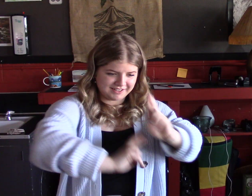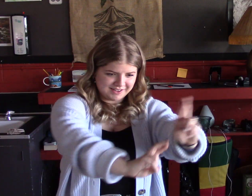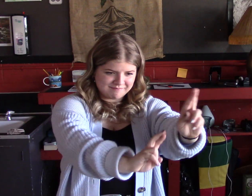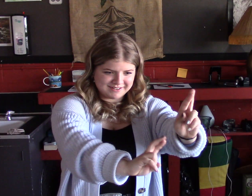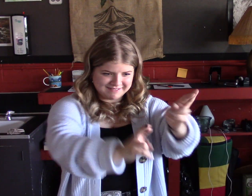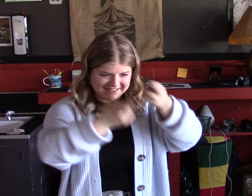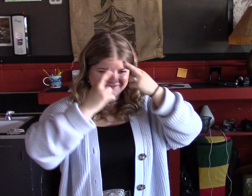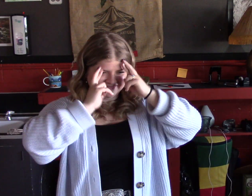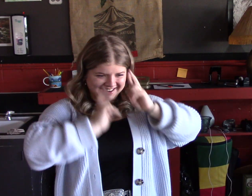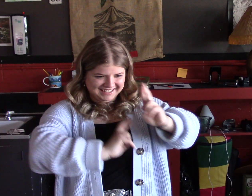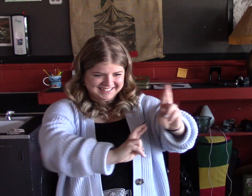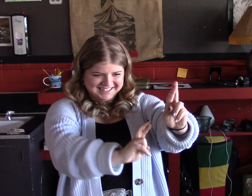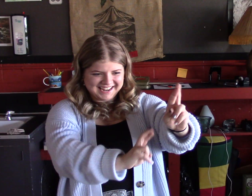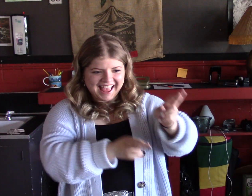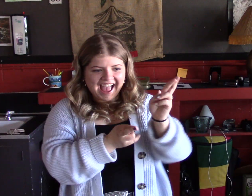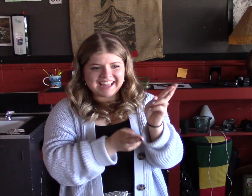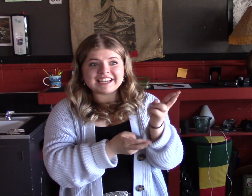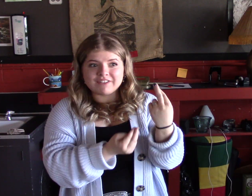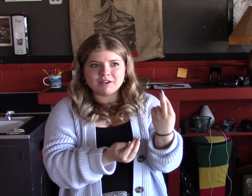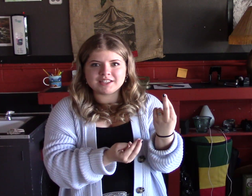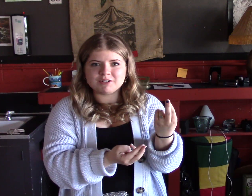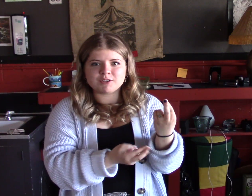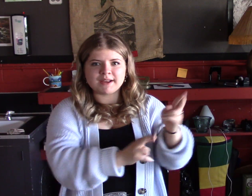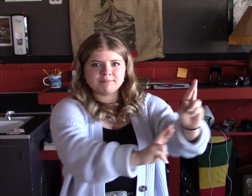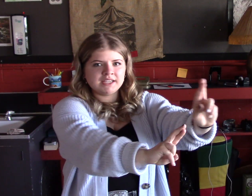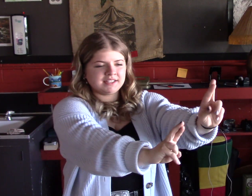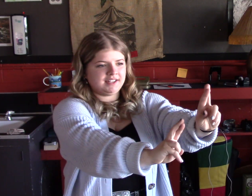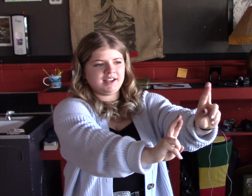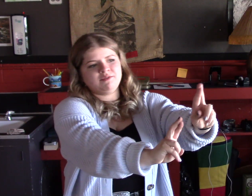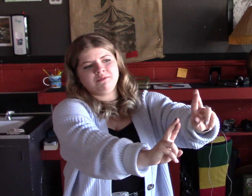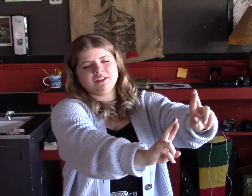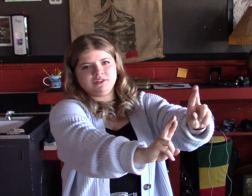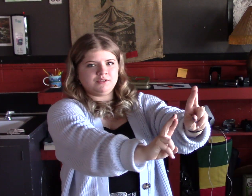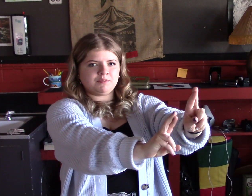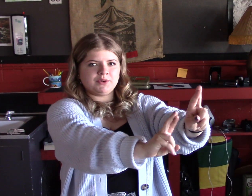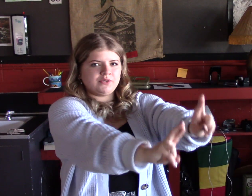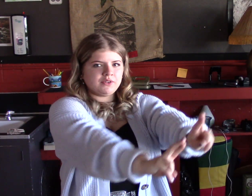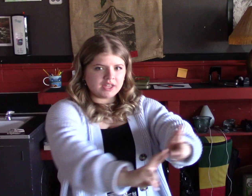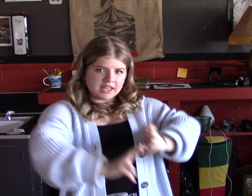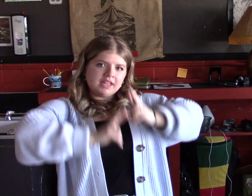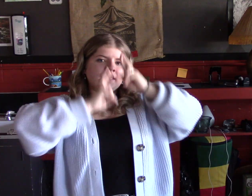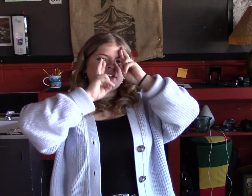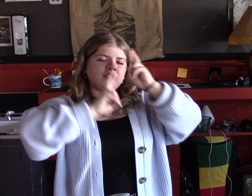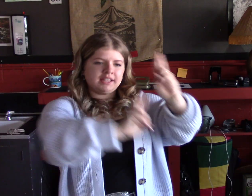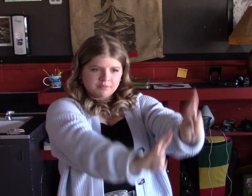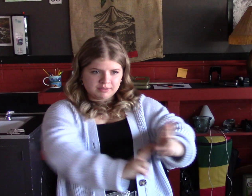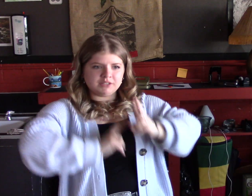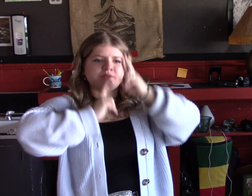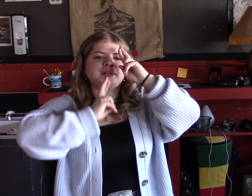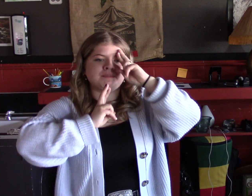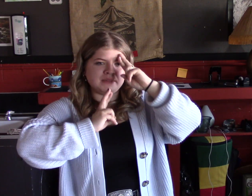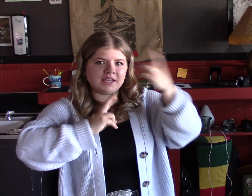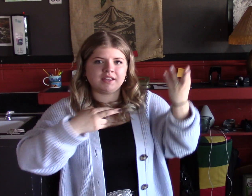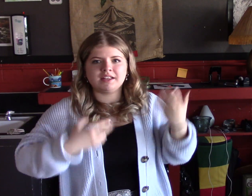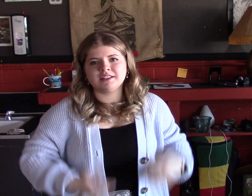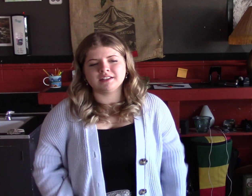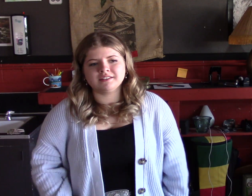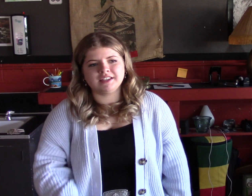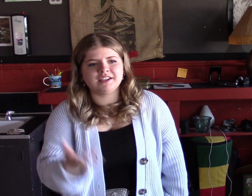them pretty much. And then if I want them to respect me, it's going to come from the student's point of view. Like, please respect me. And then, like I already